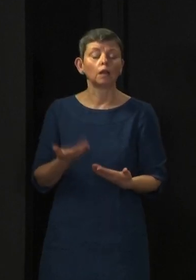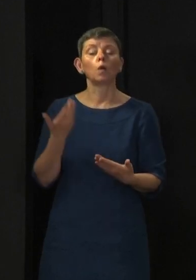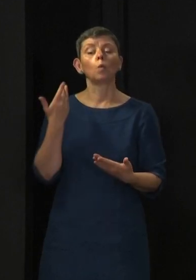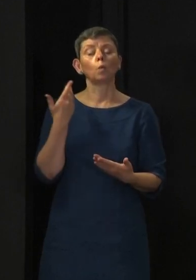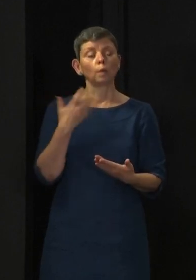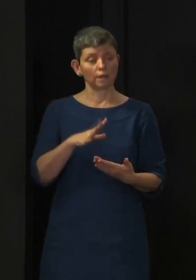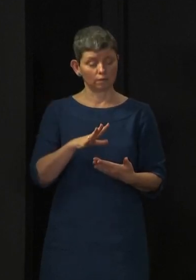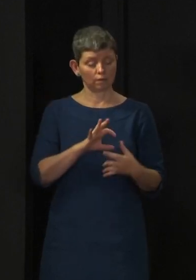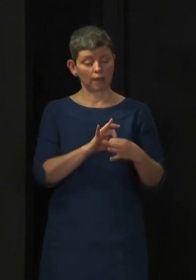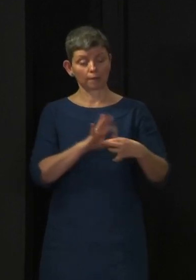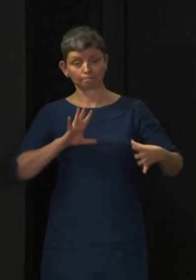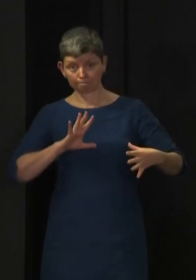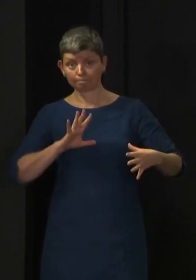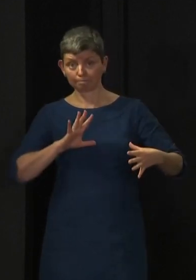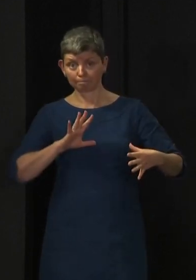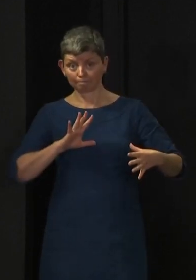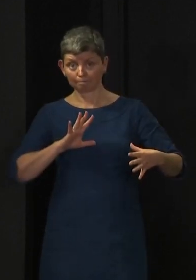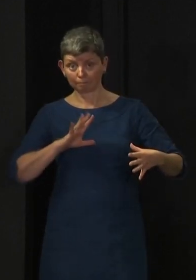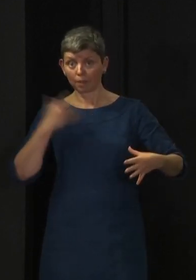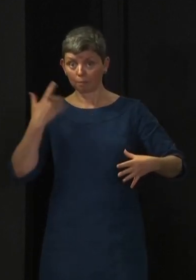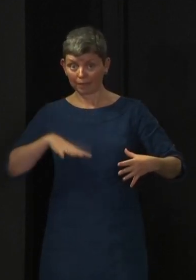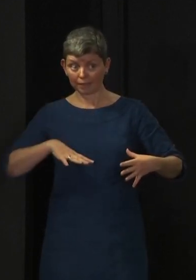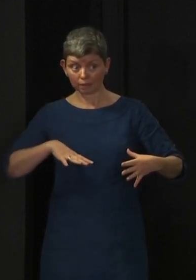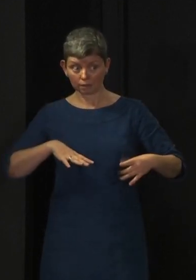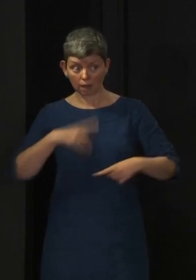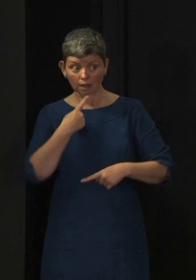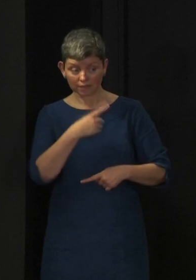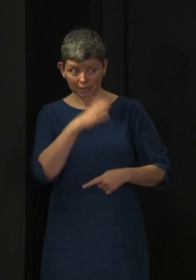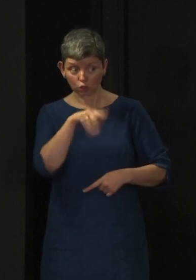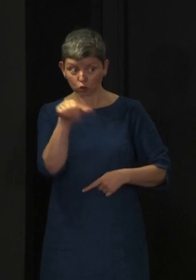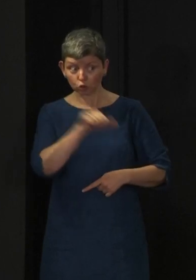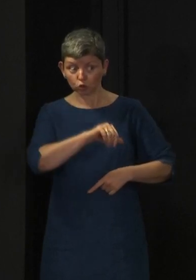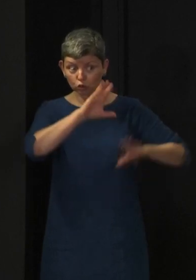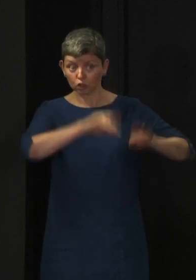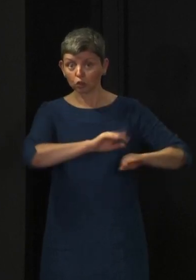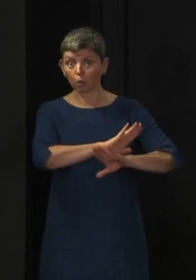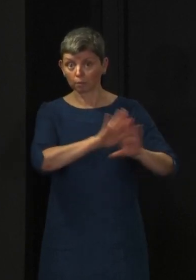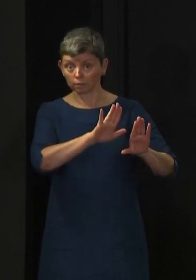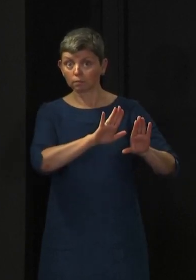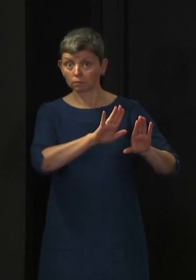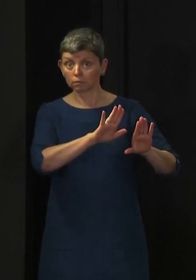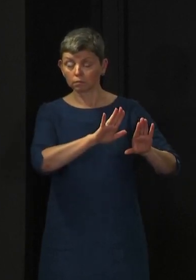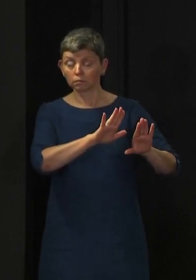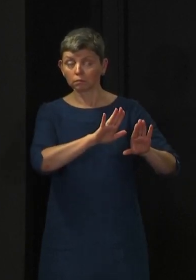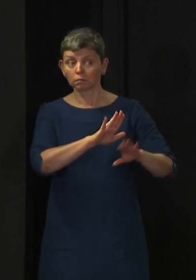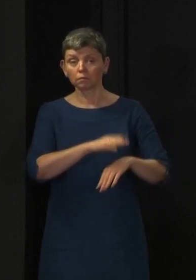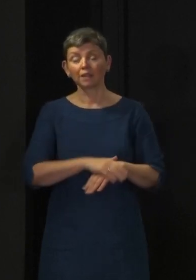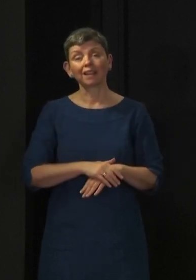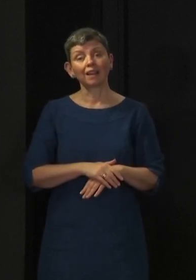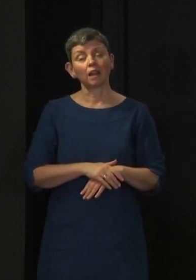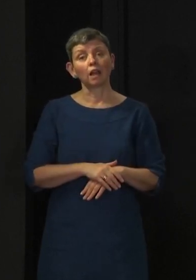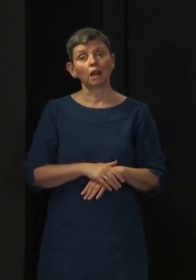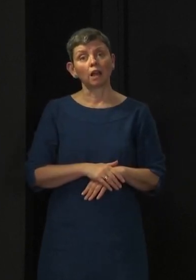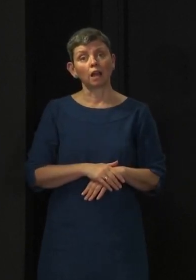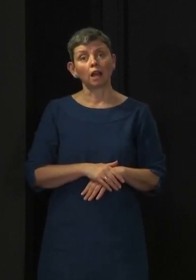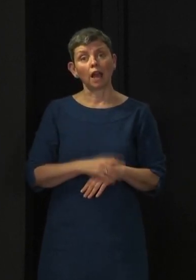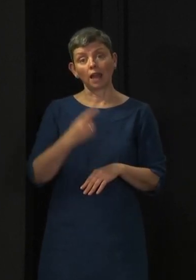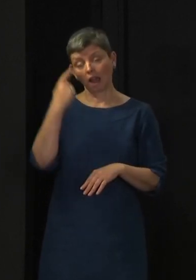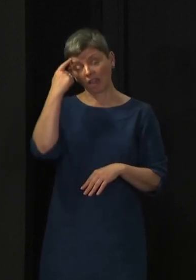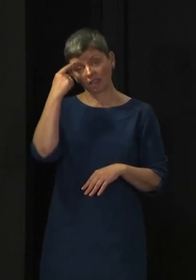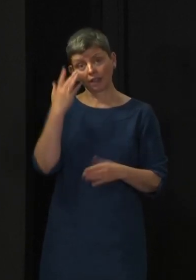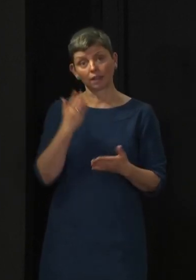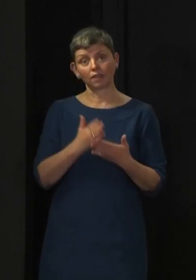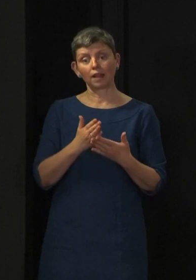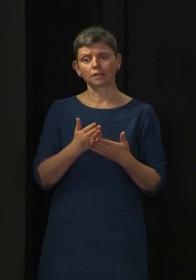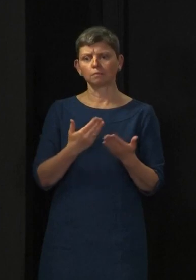whip. I've made clear to her she should resign. And, you know, I think that's probably tougher, firmer action than we've